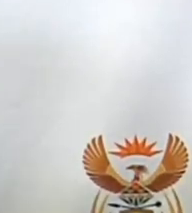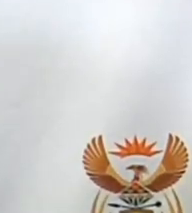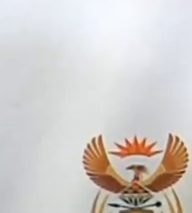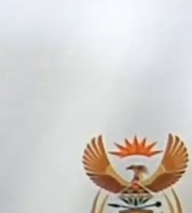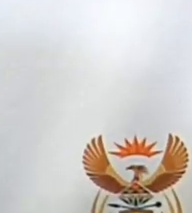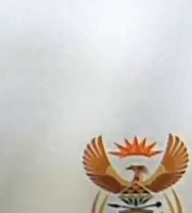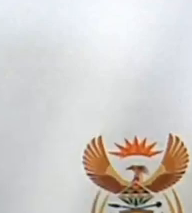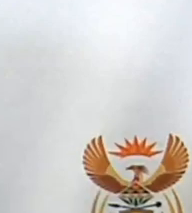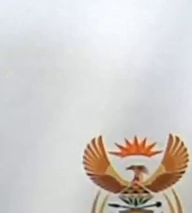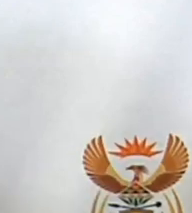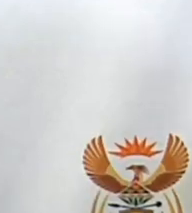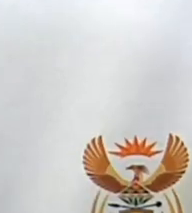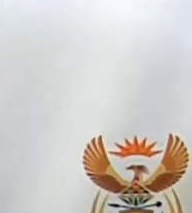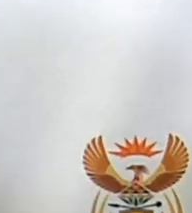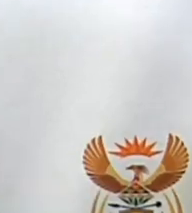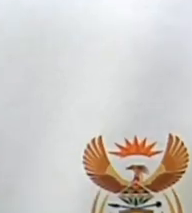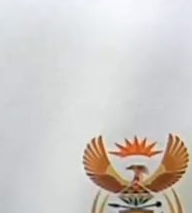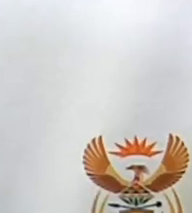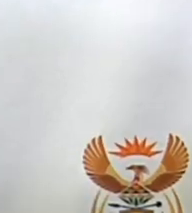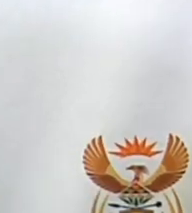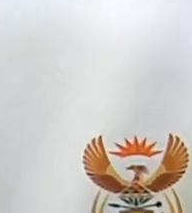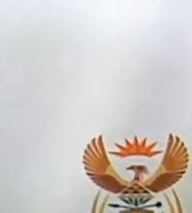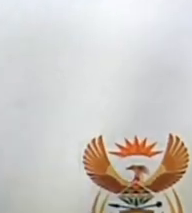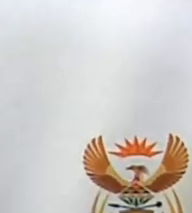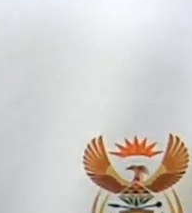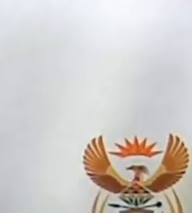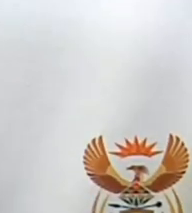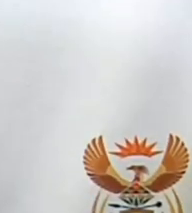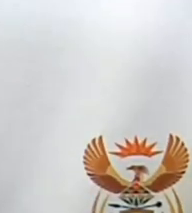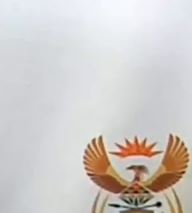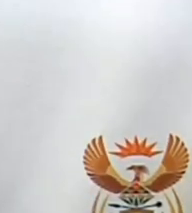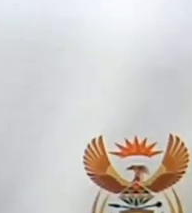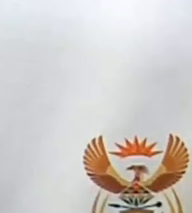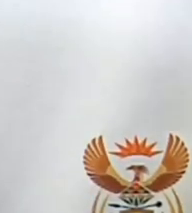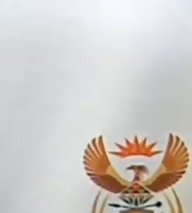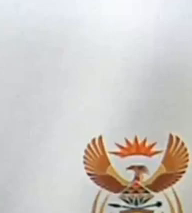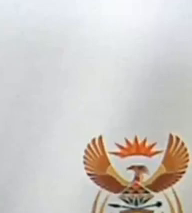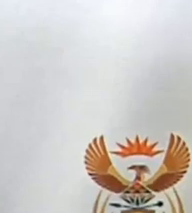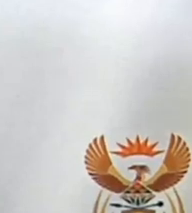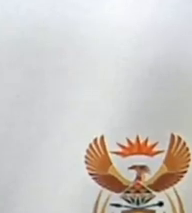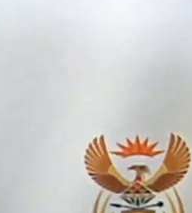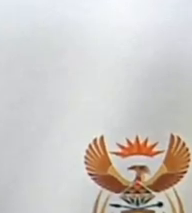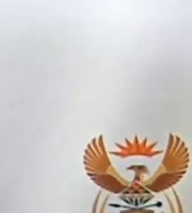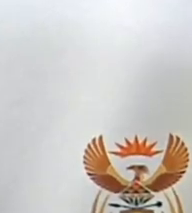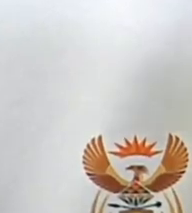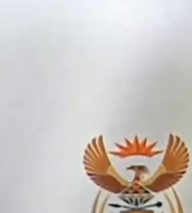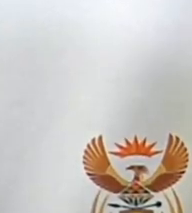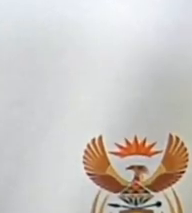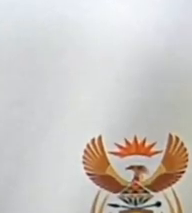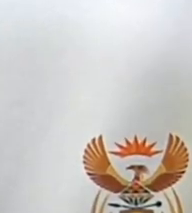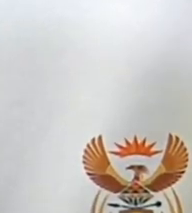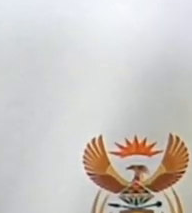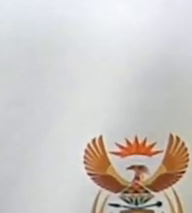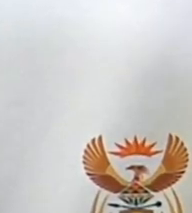arrest anybody, but if we are forced, we will, within the law, police, but also South Africans must learn to